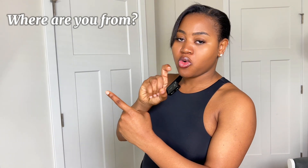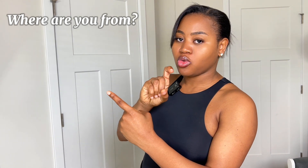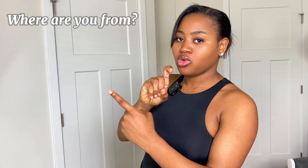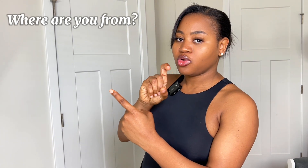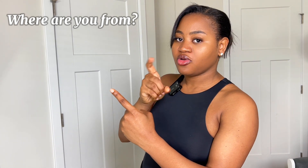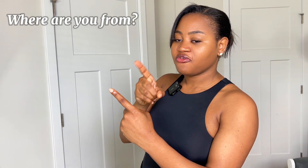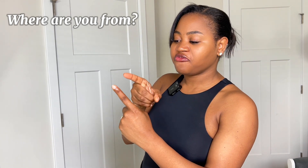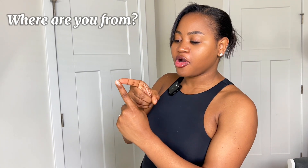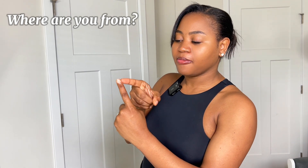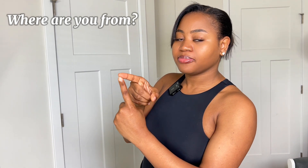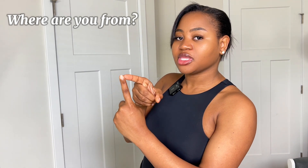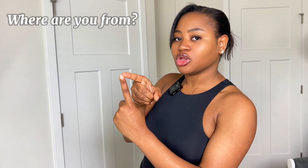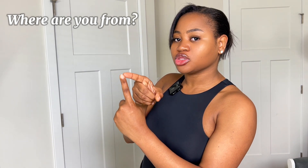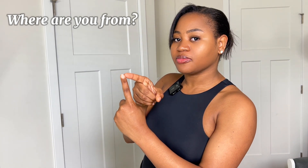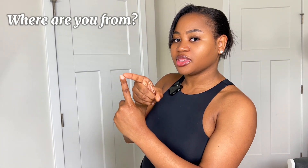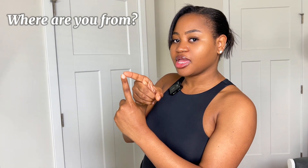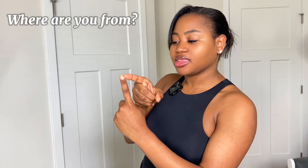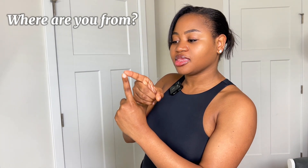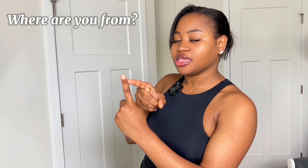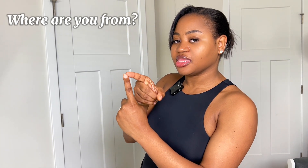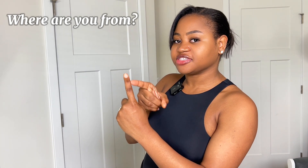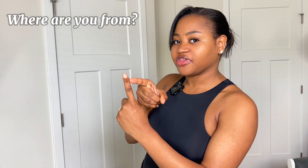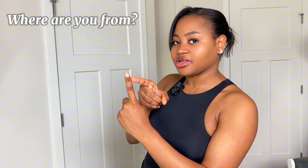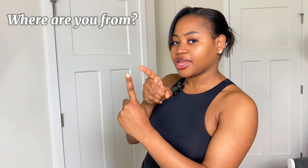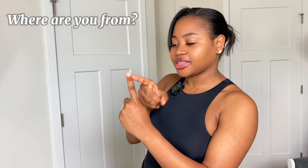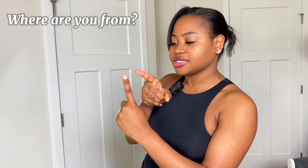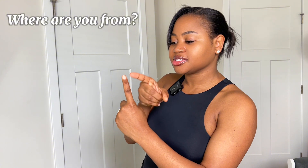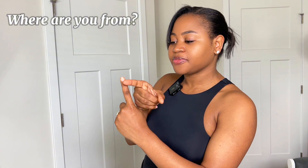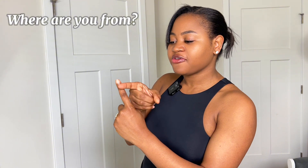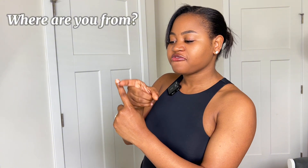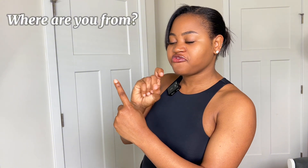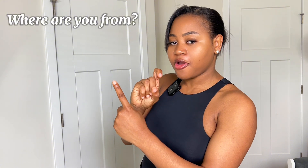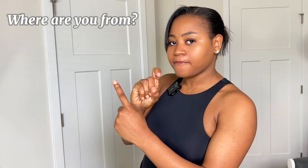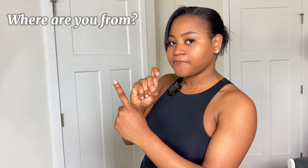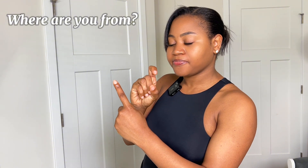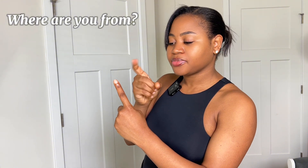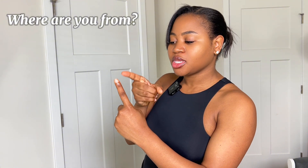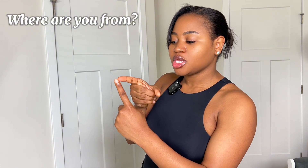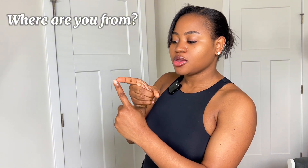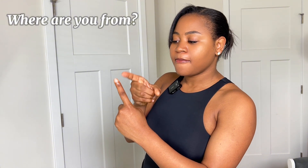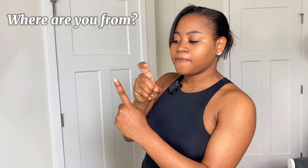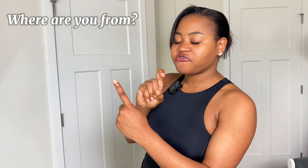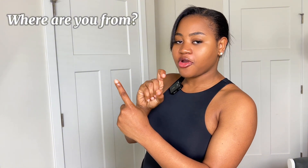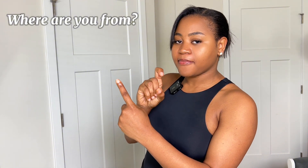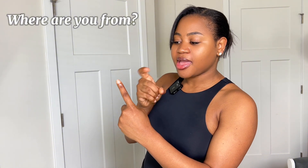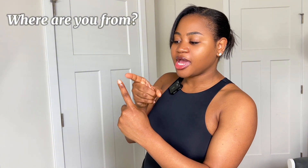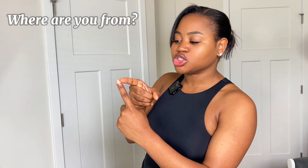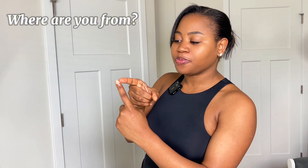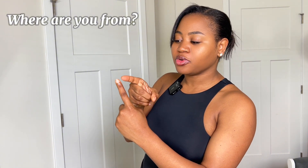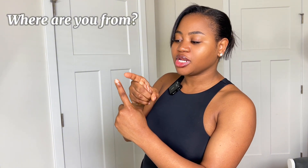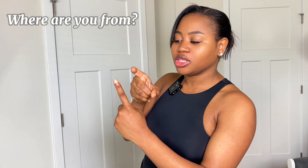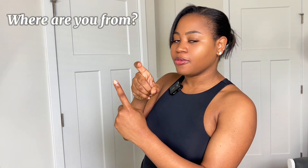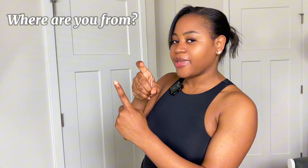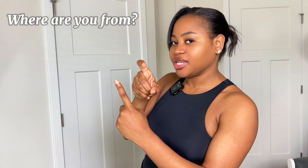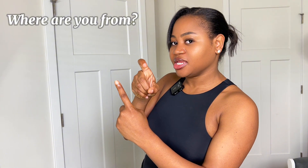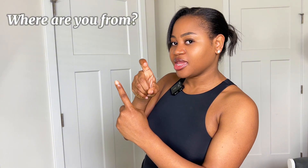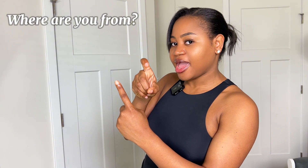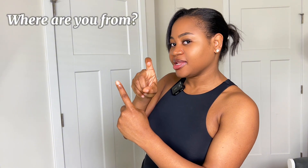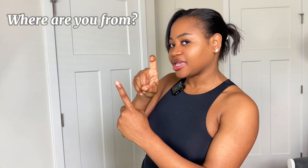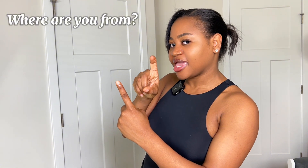pull from the non-dominant index finger like this. From. From. As you pull in, you bending the hand like the